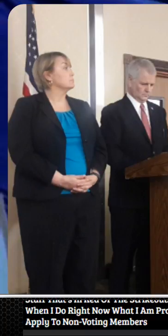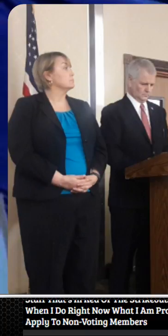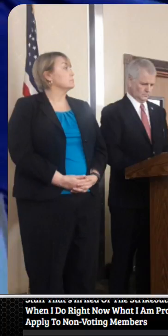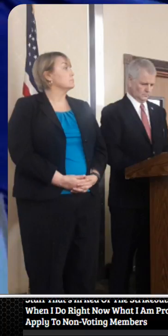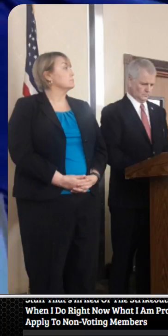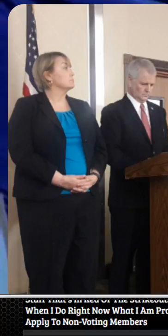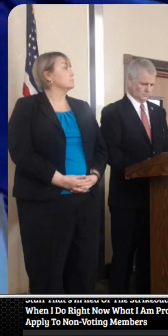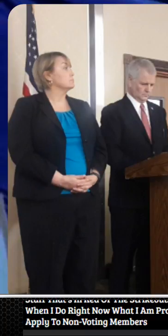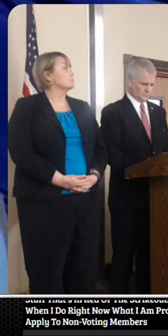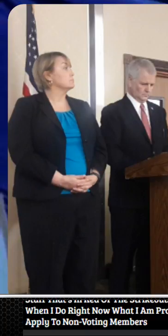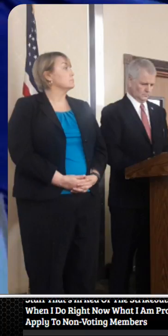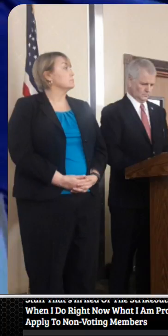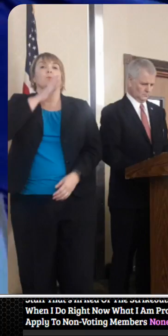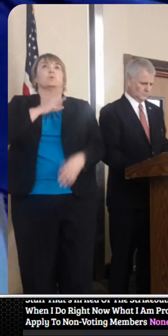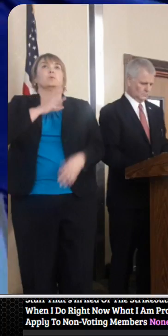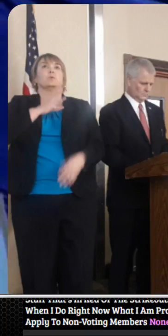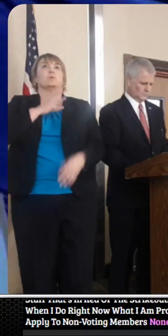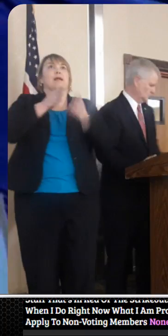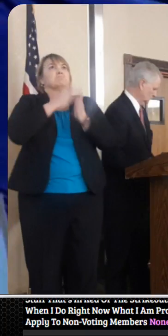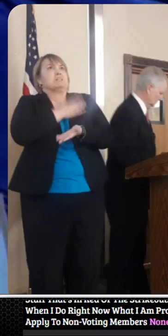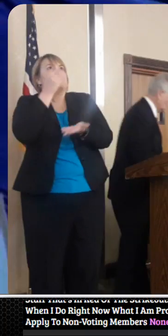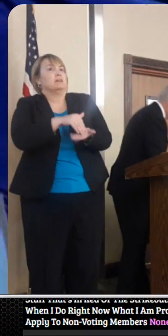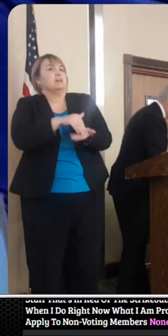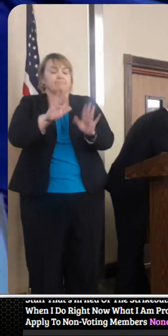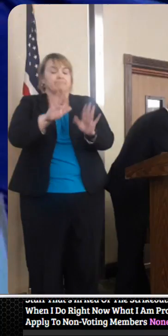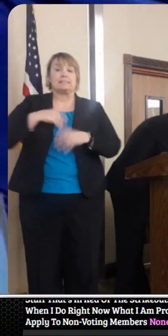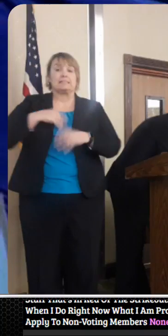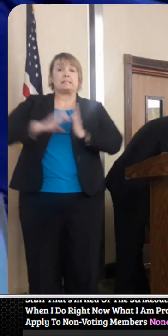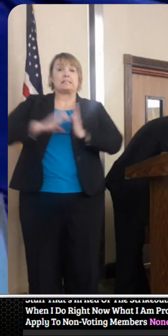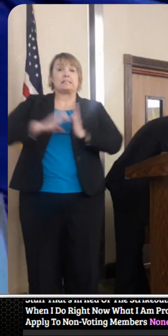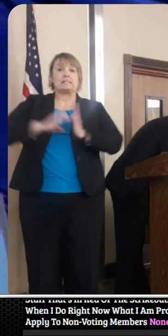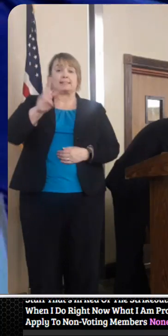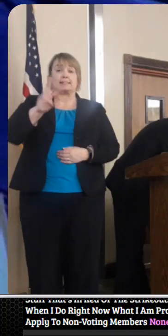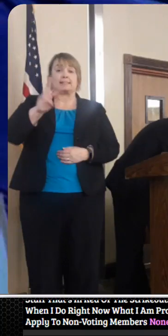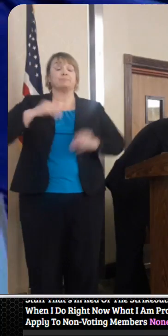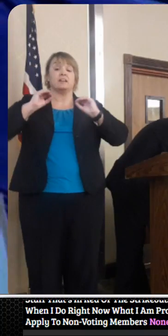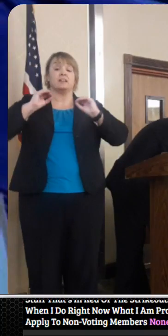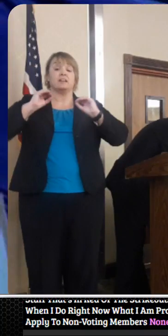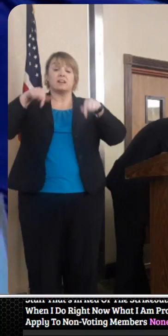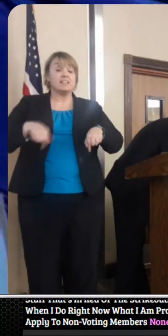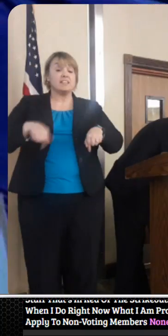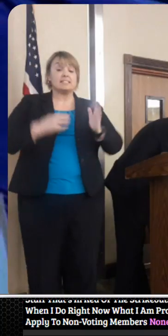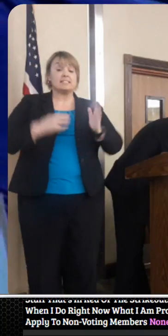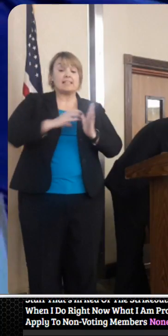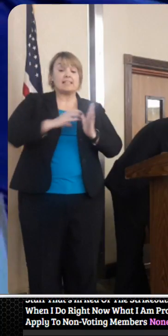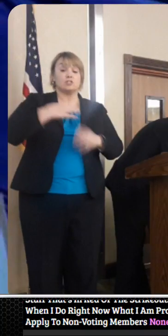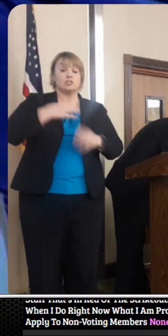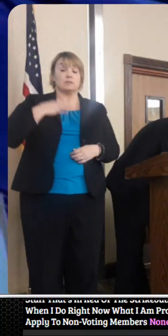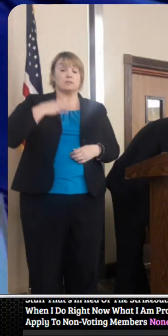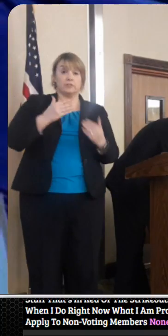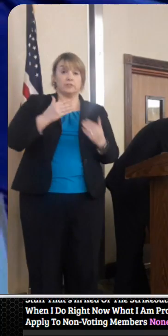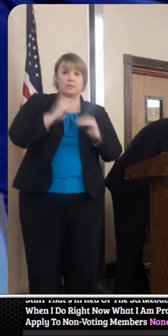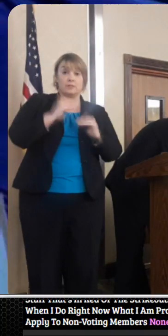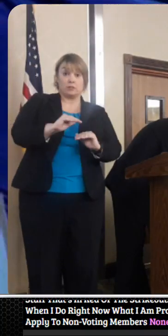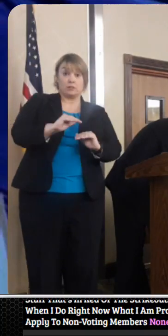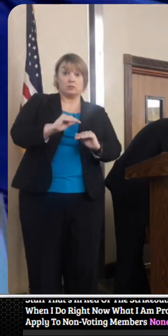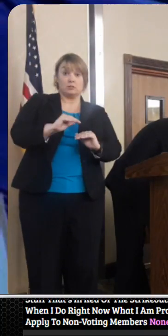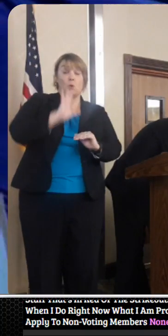Section 6, none of this section's eligibility restrictions will apply